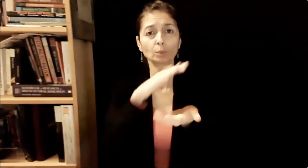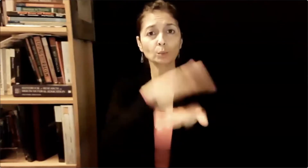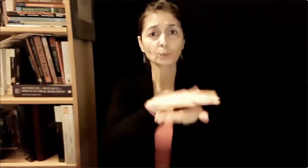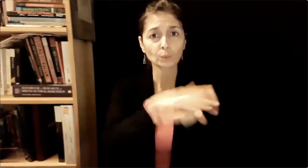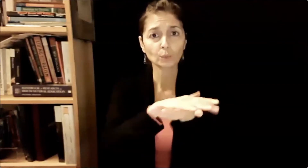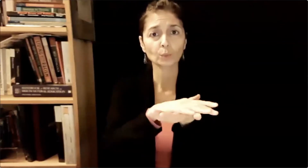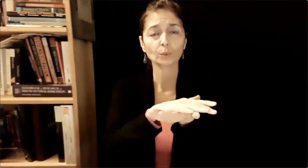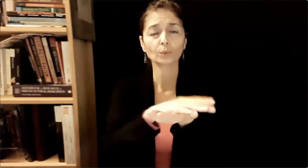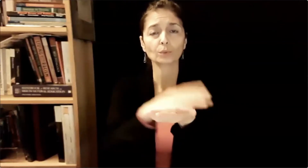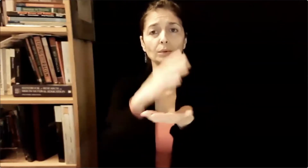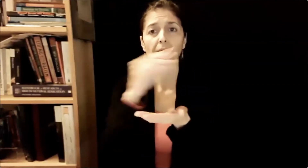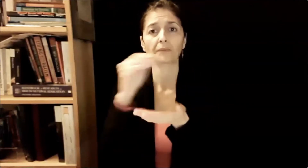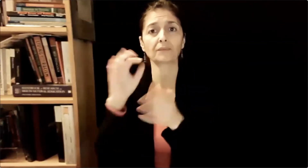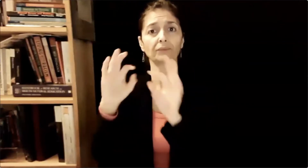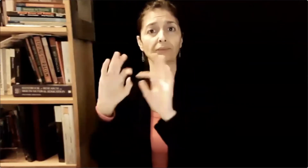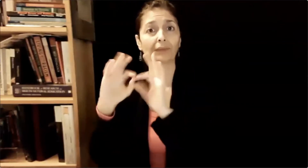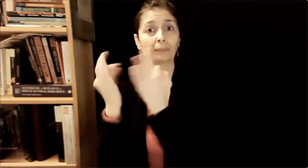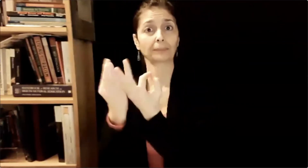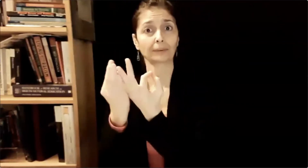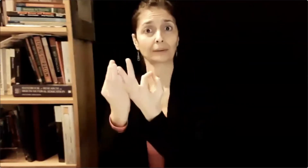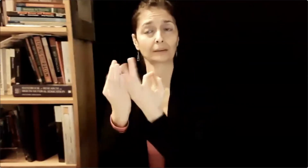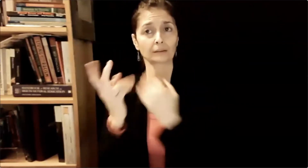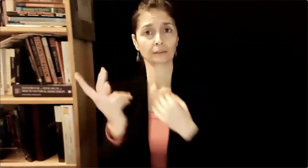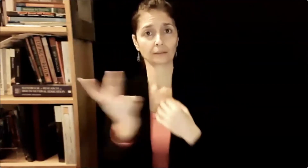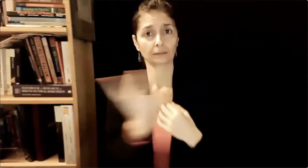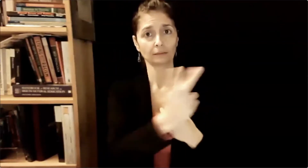how schools and families,